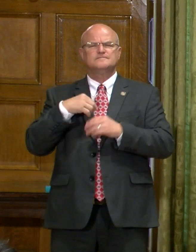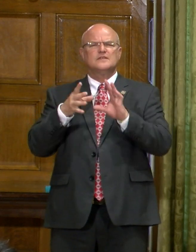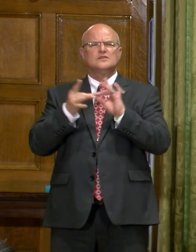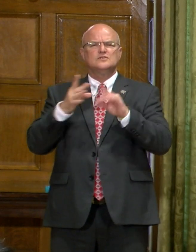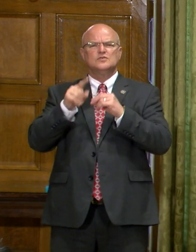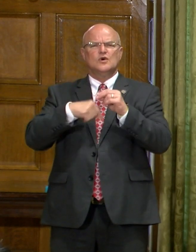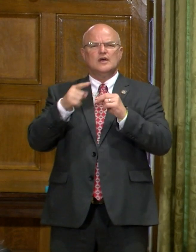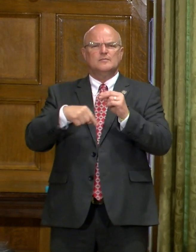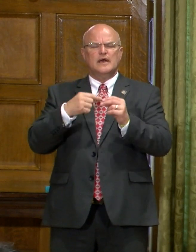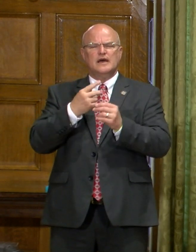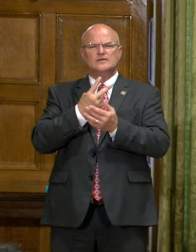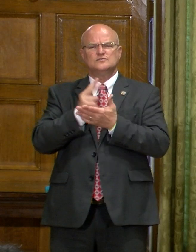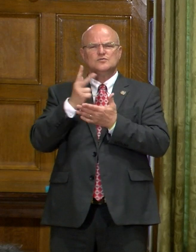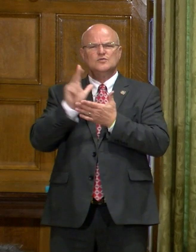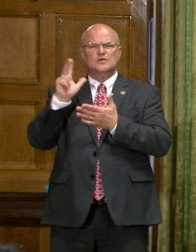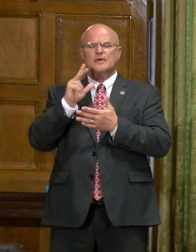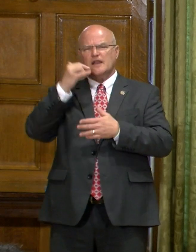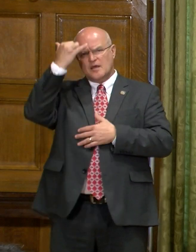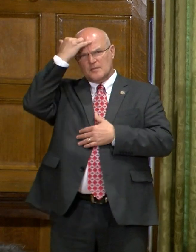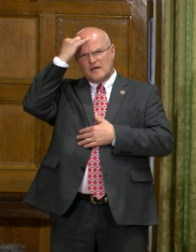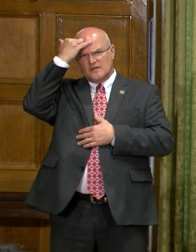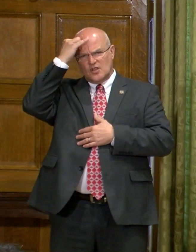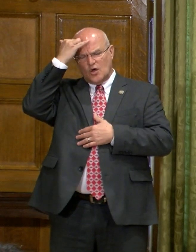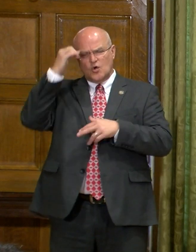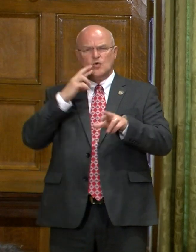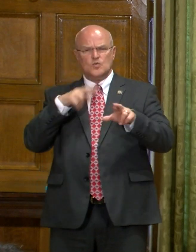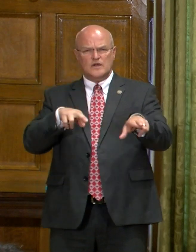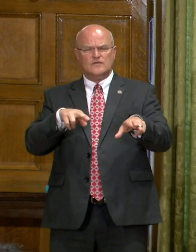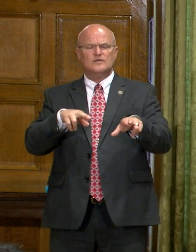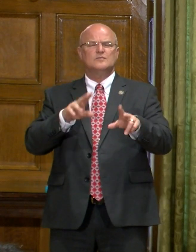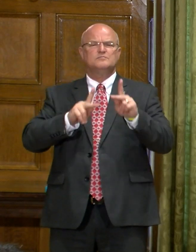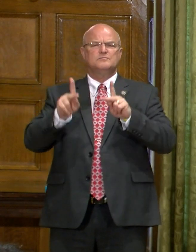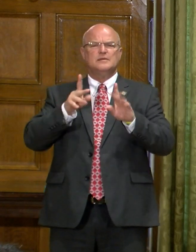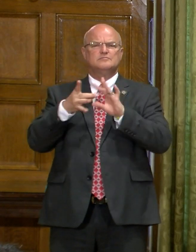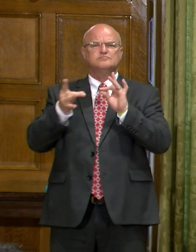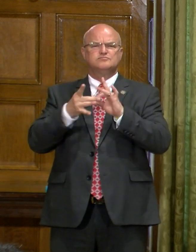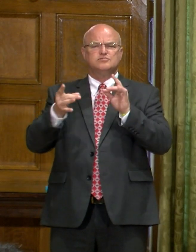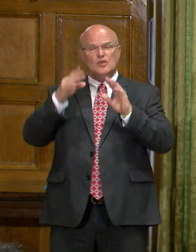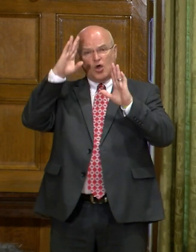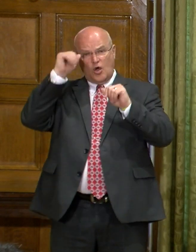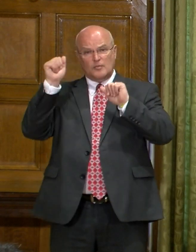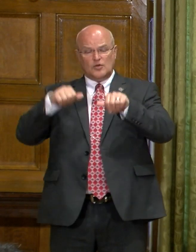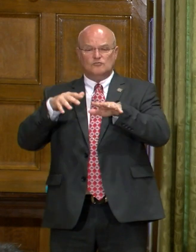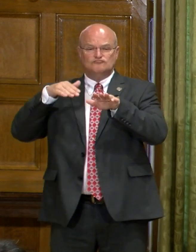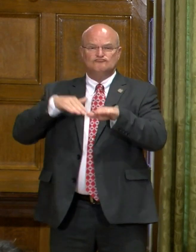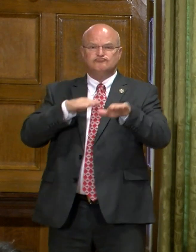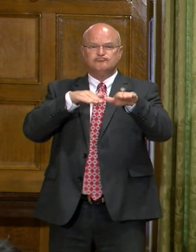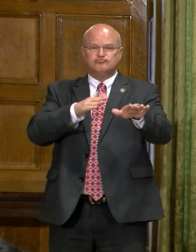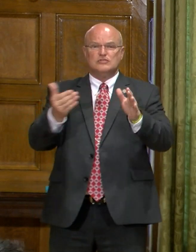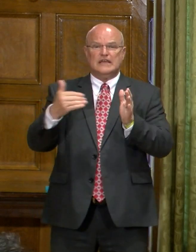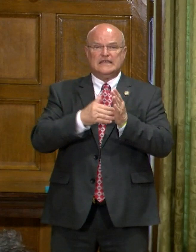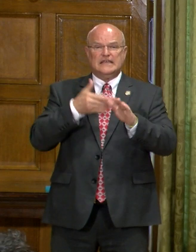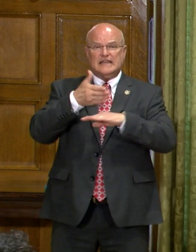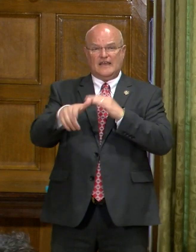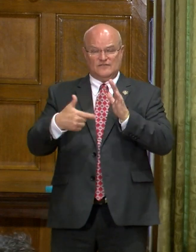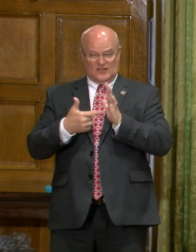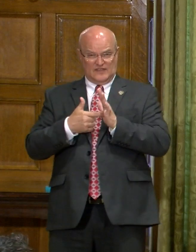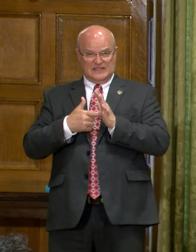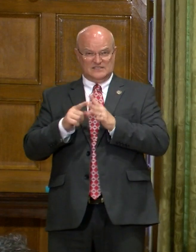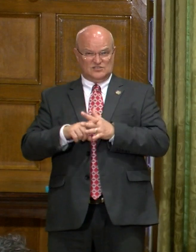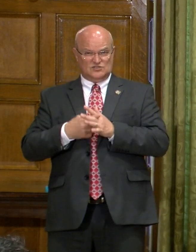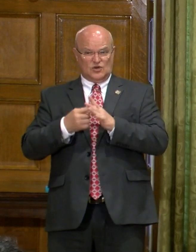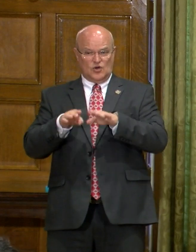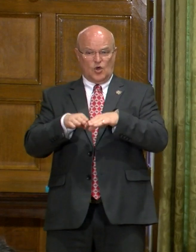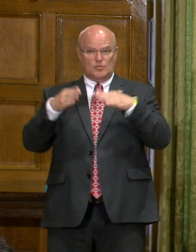ago about the Buffalo National River. Some people have been posting on social media that they hope they could go floating again soon after the state